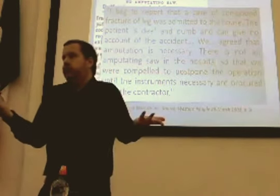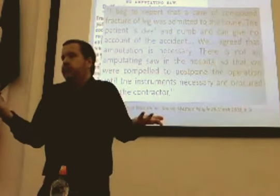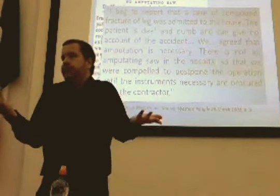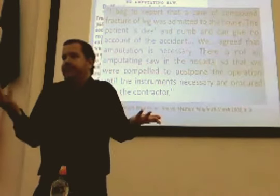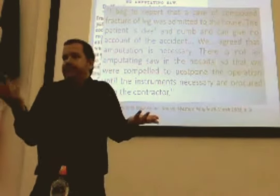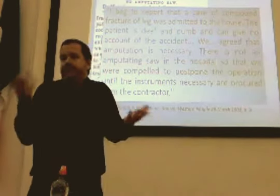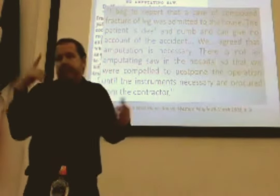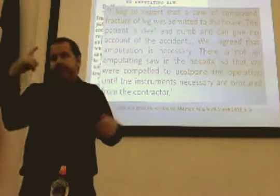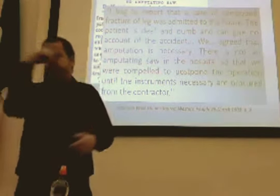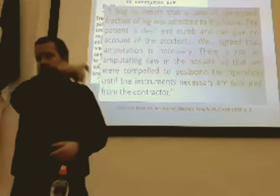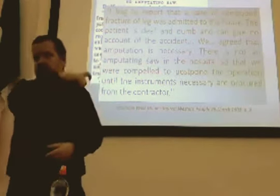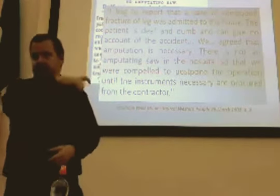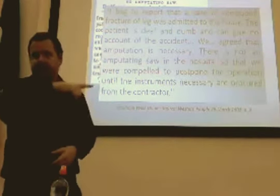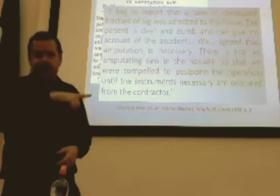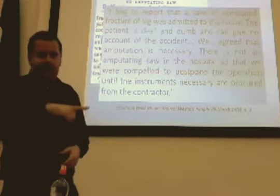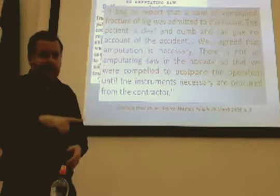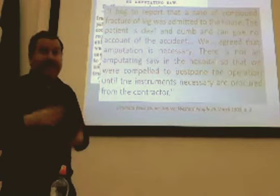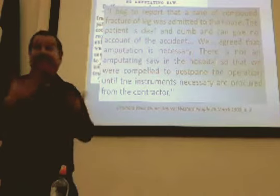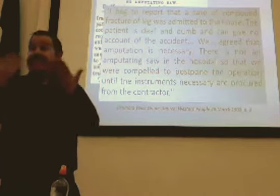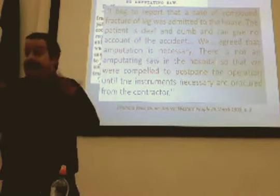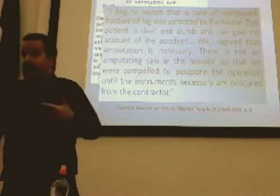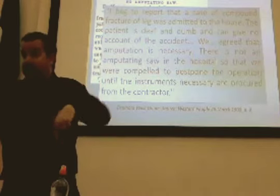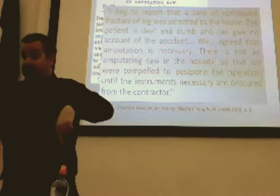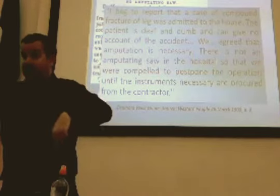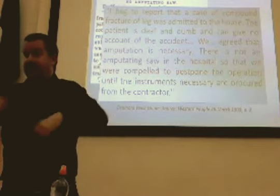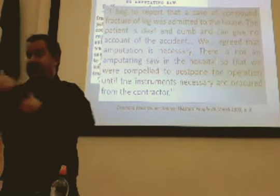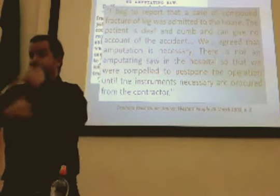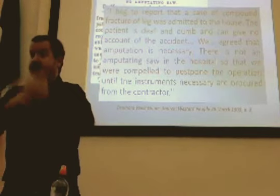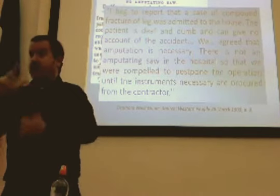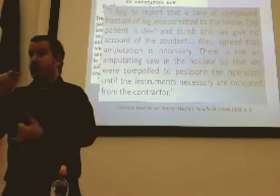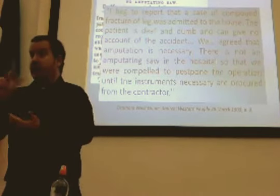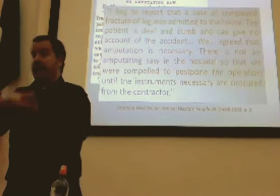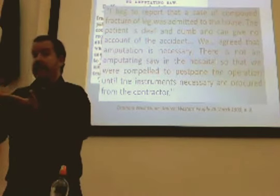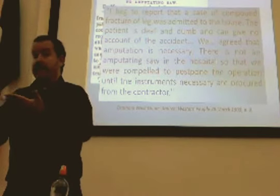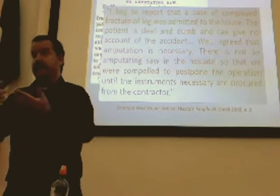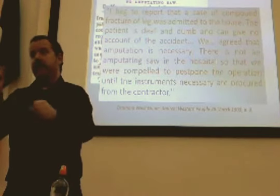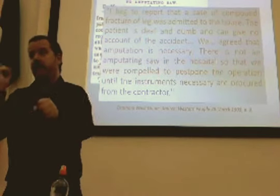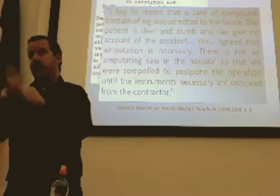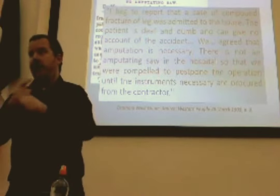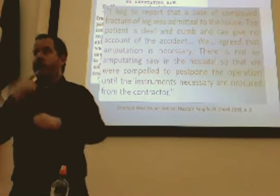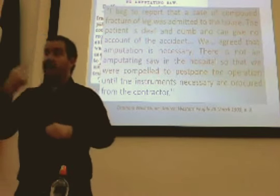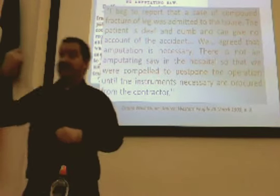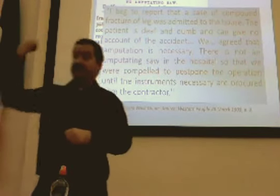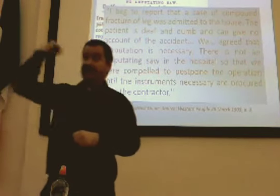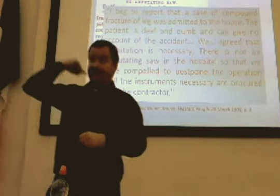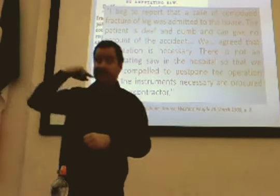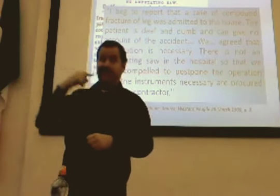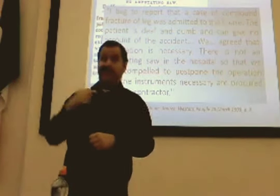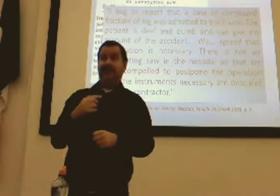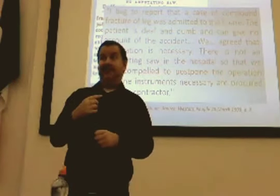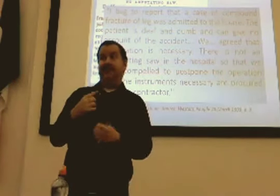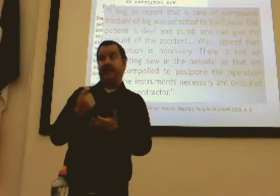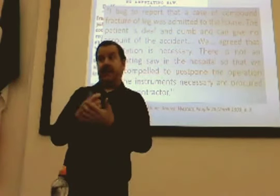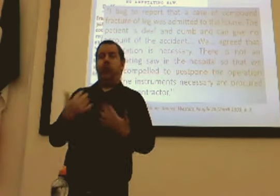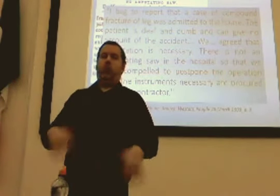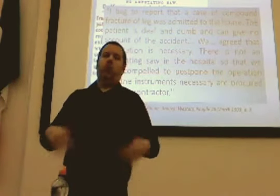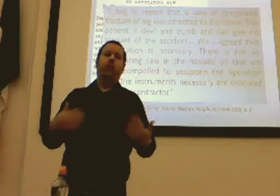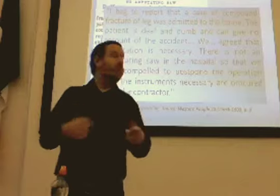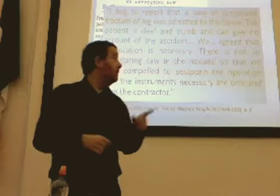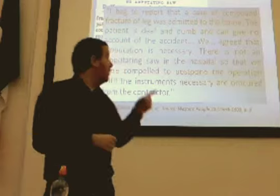So that was often the case. Now I know in 2018, the hospitals are